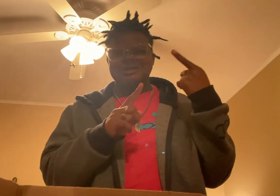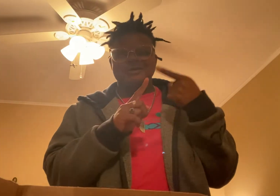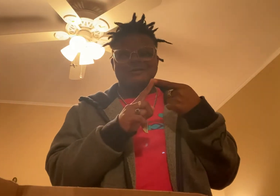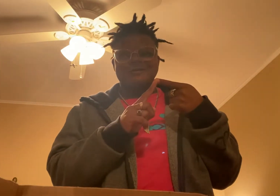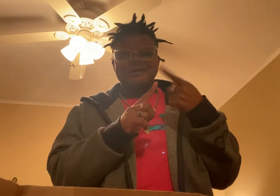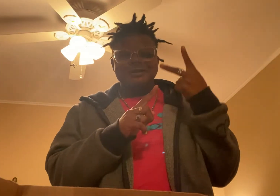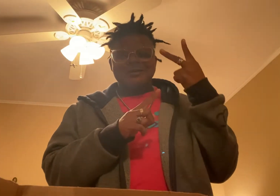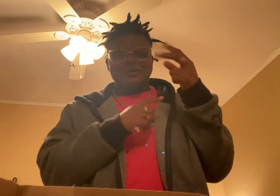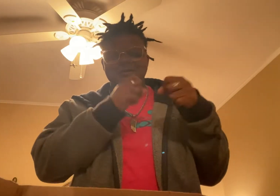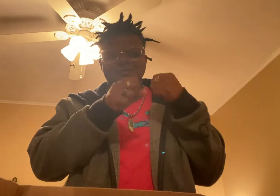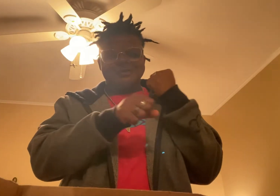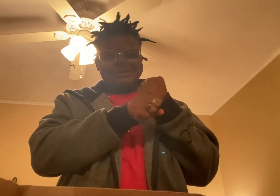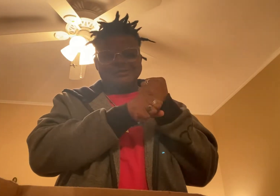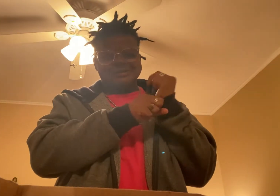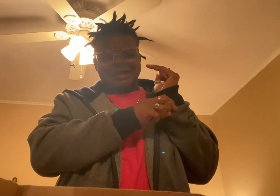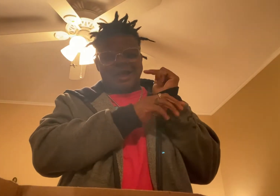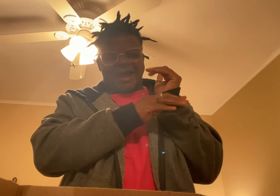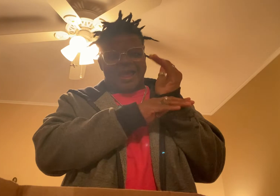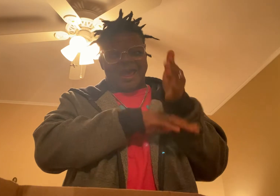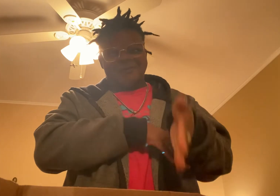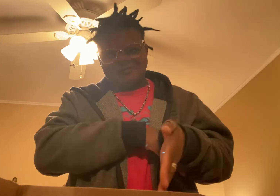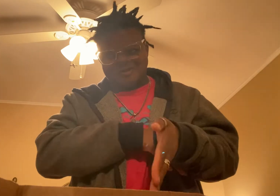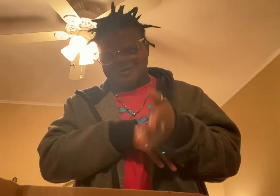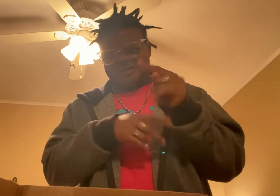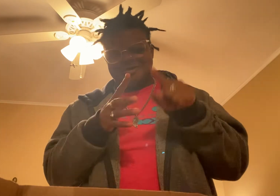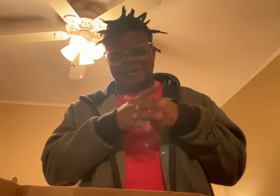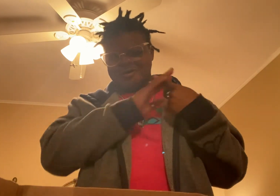until 2 years after it started.